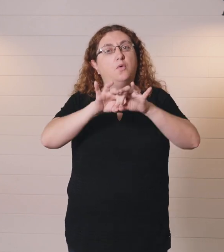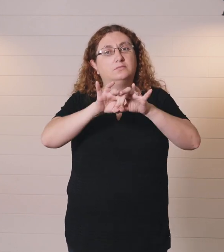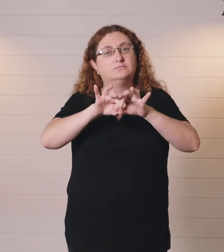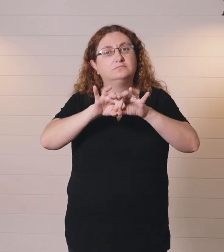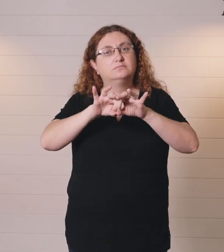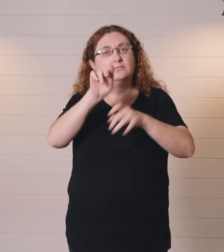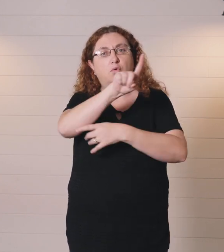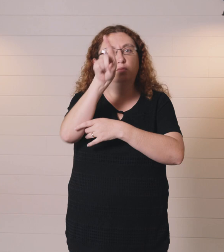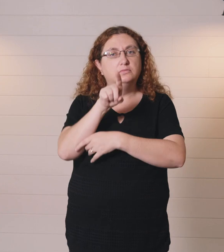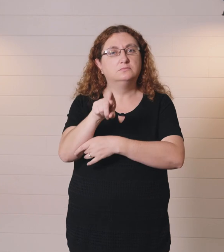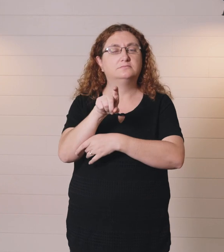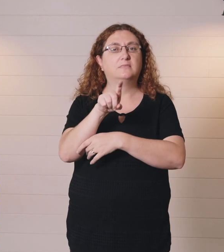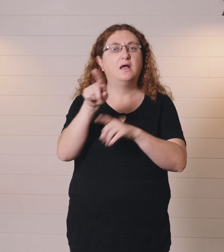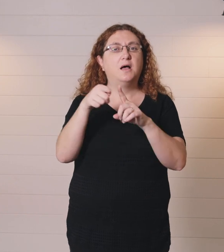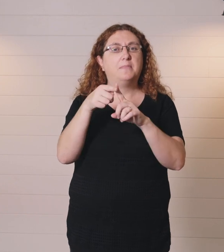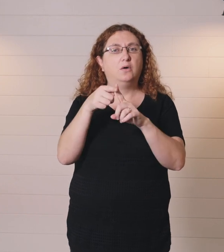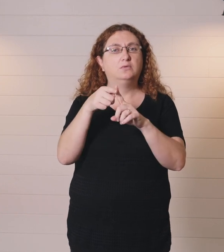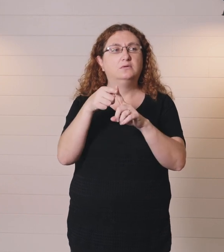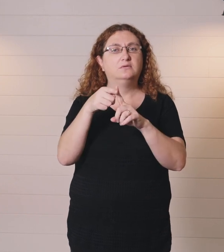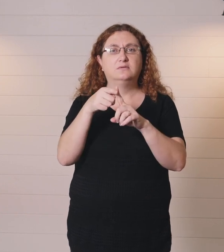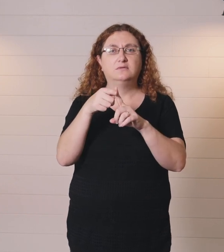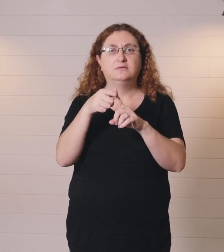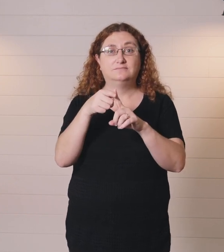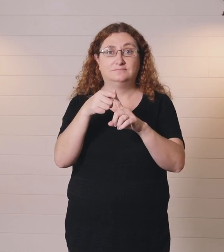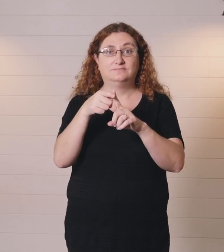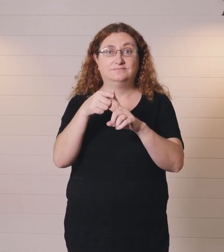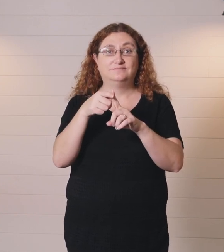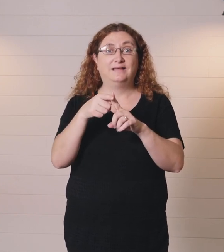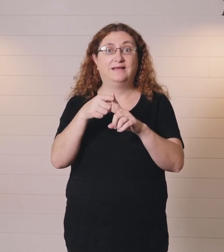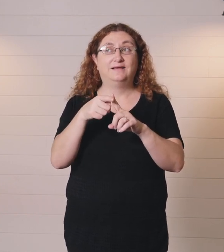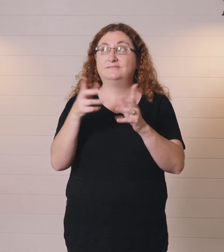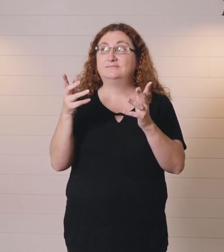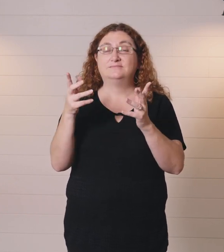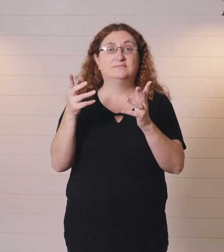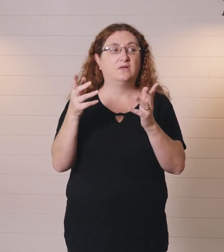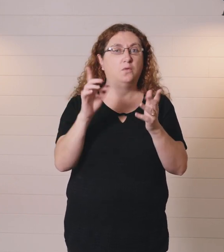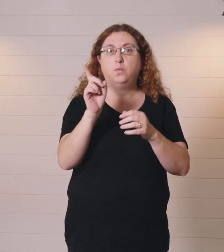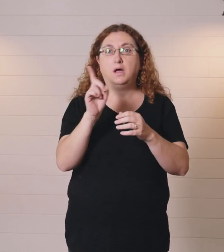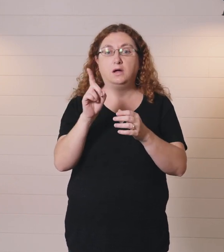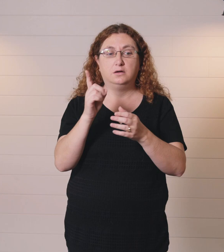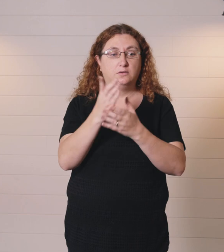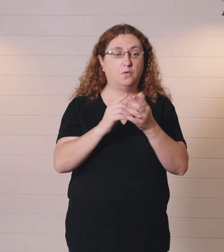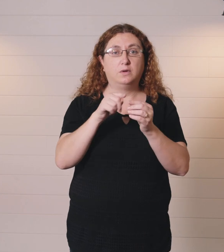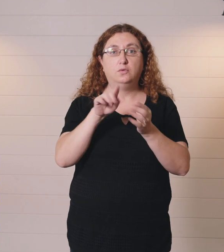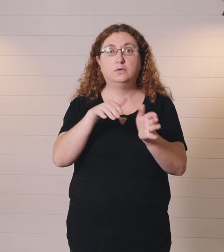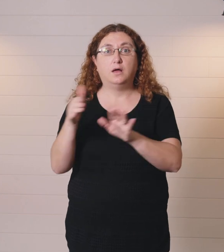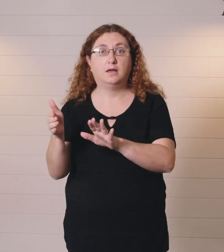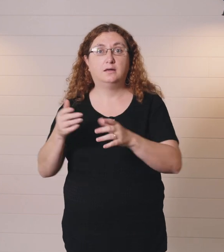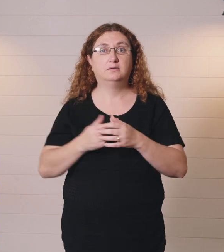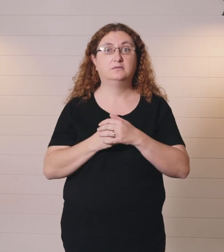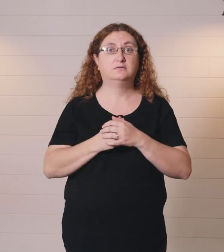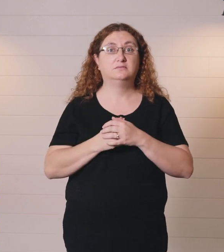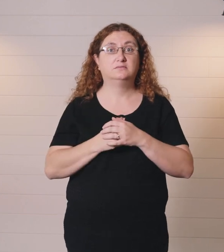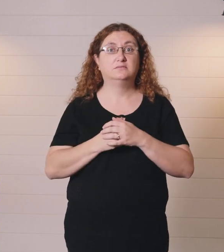the far more critical question of the eternal destiny of all peoples? of the eternal destiny of those who have never